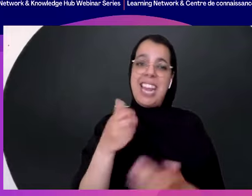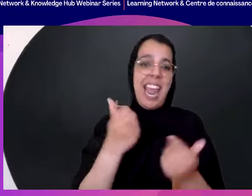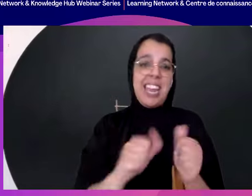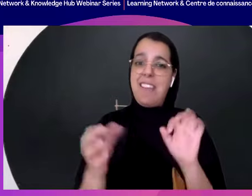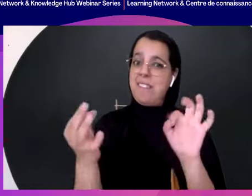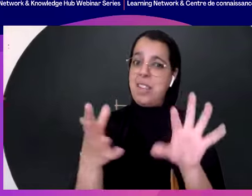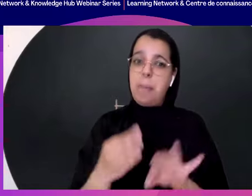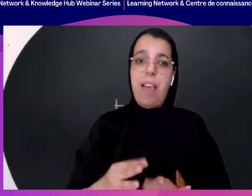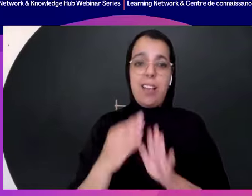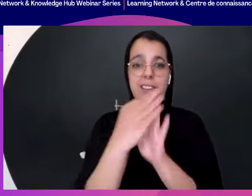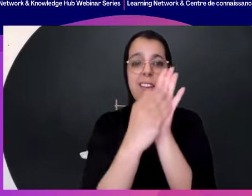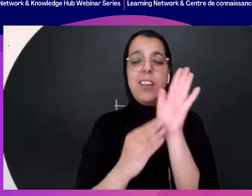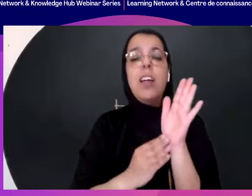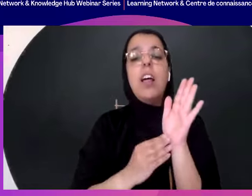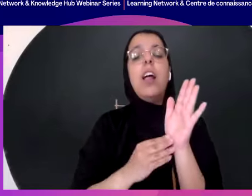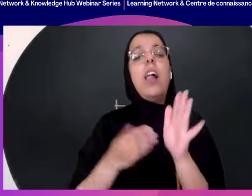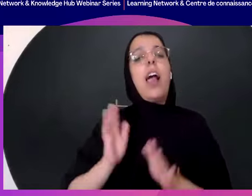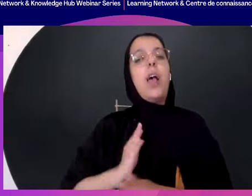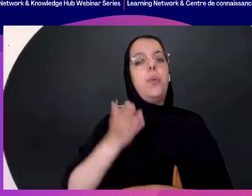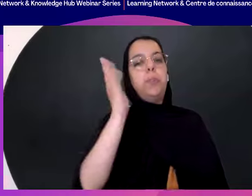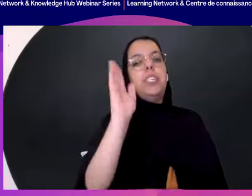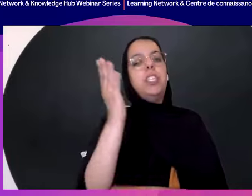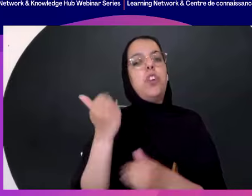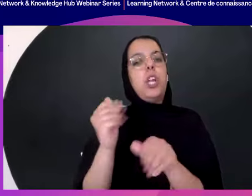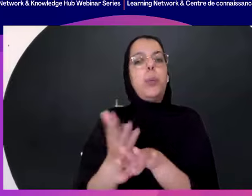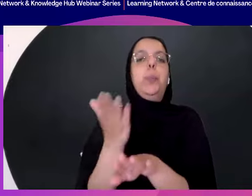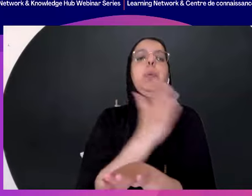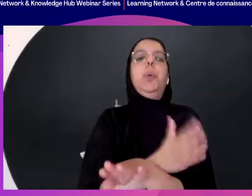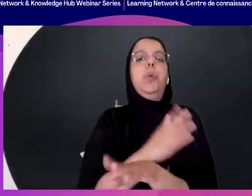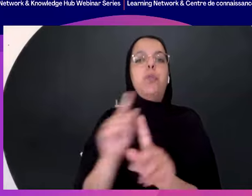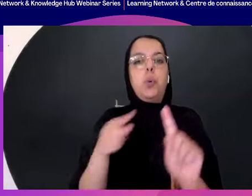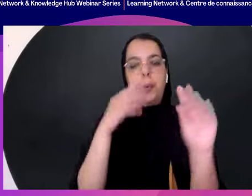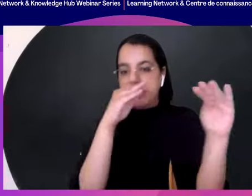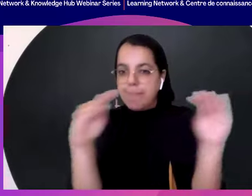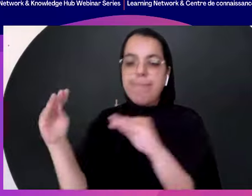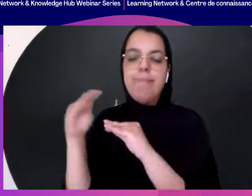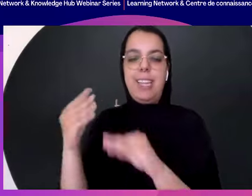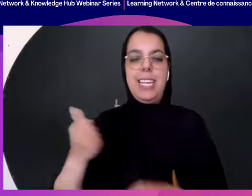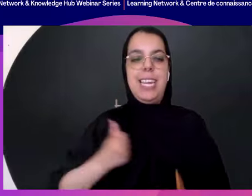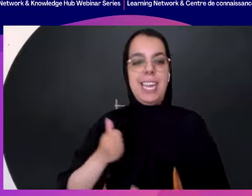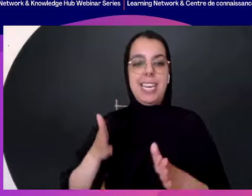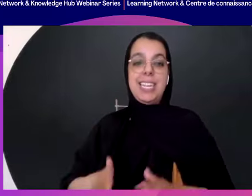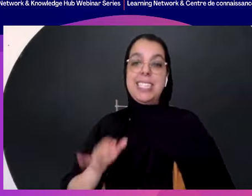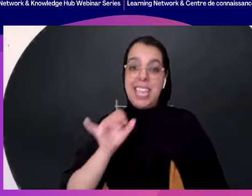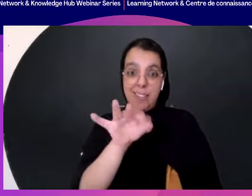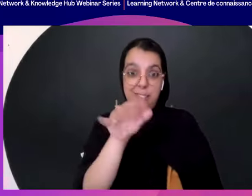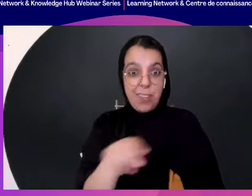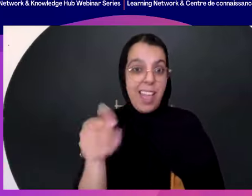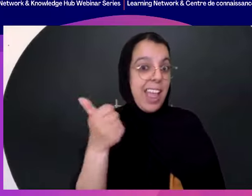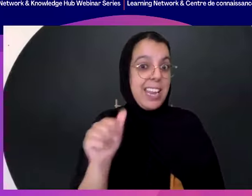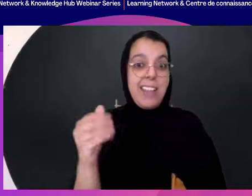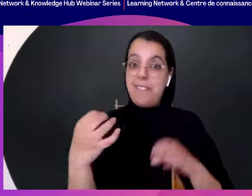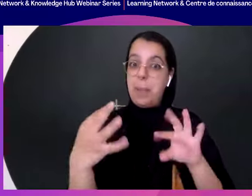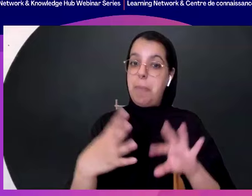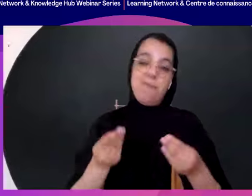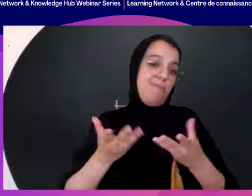our presentations to educate Canadians. So if you have any feedback, I'd be happy to hear it. Thank